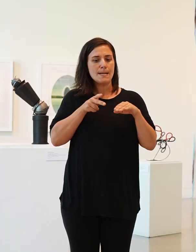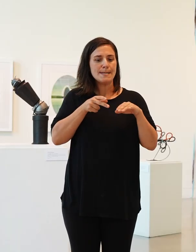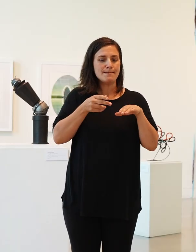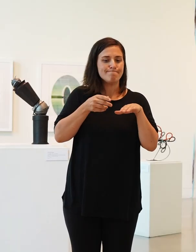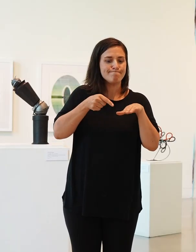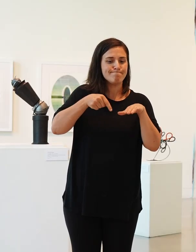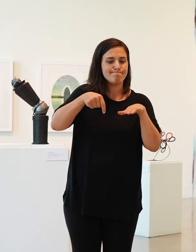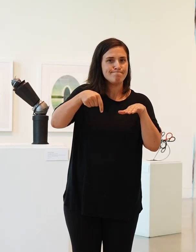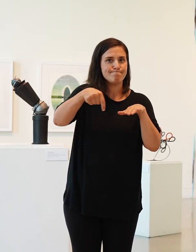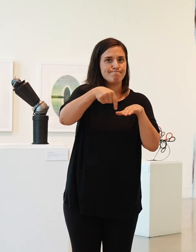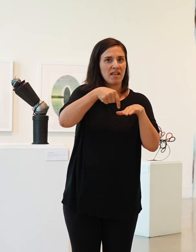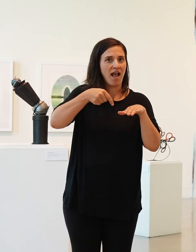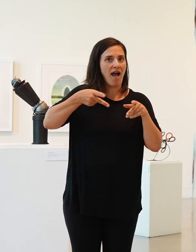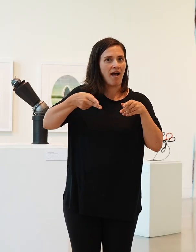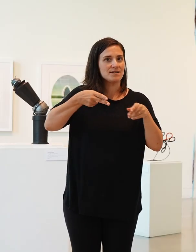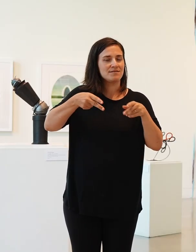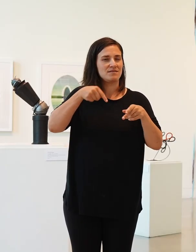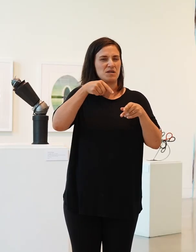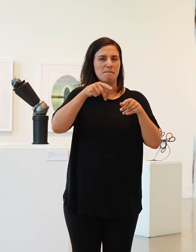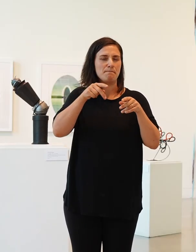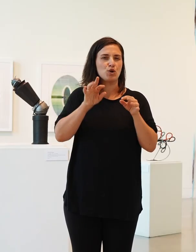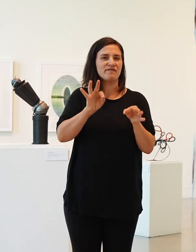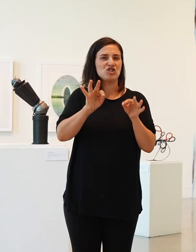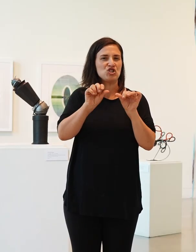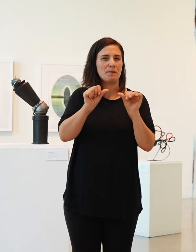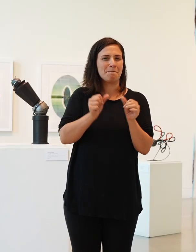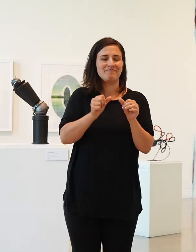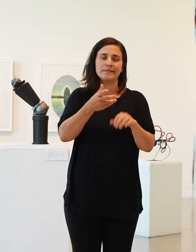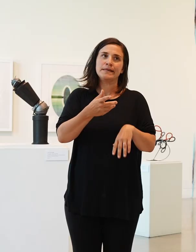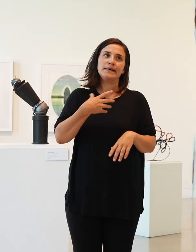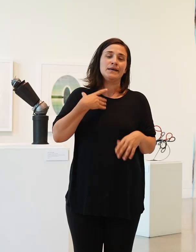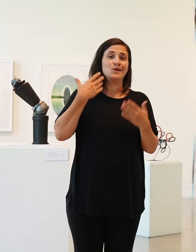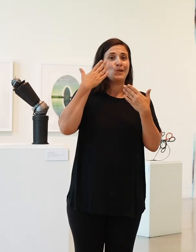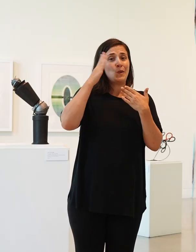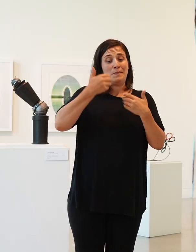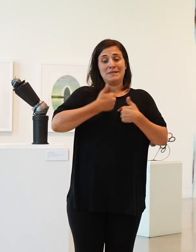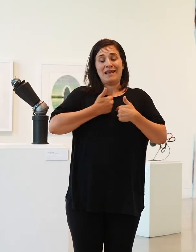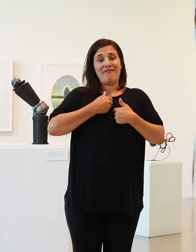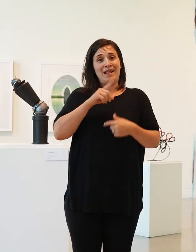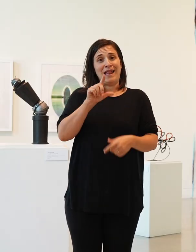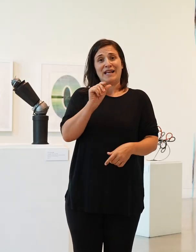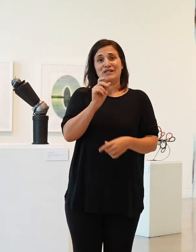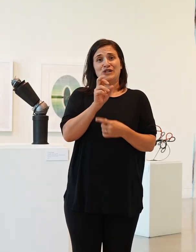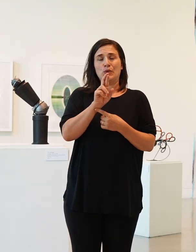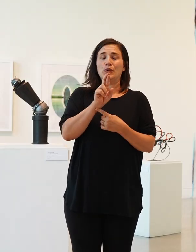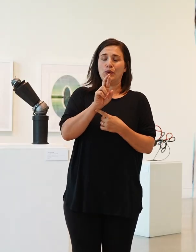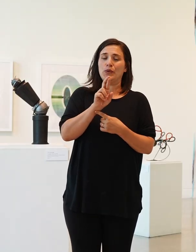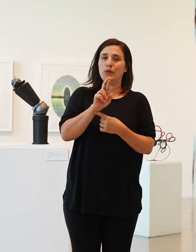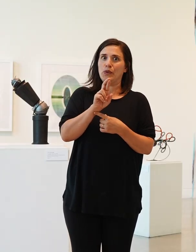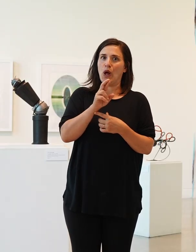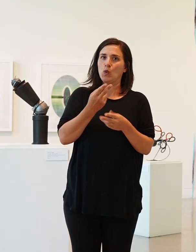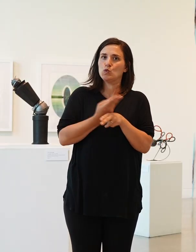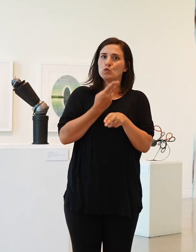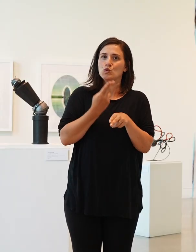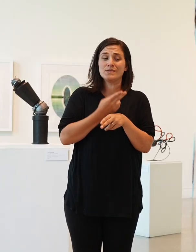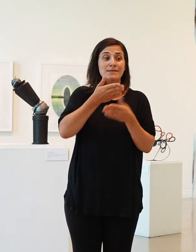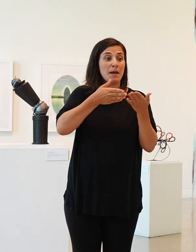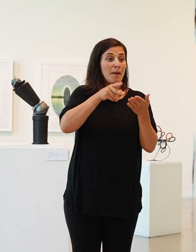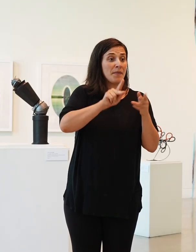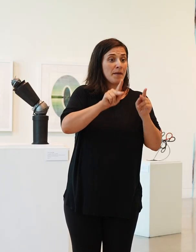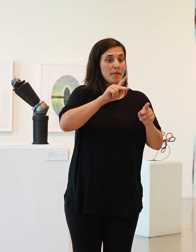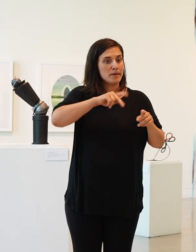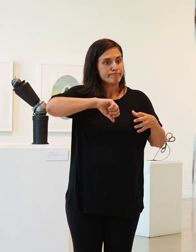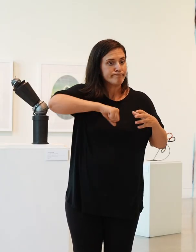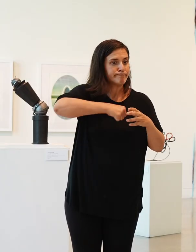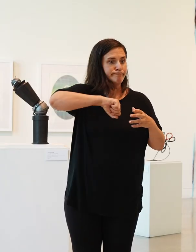I can't spend too much time. People spend hours and hours, and I kind of, if I can't grind it and cut it out, and